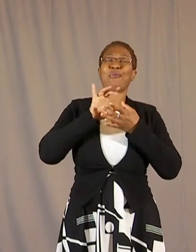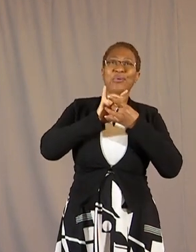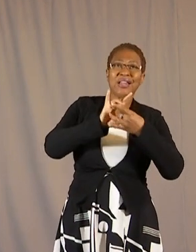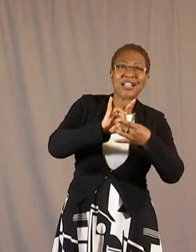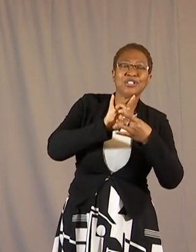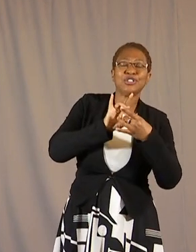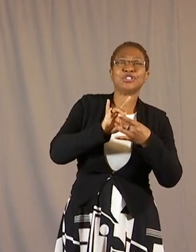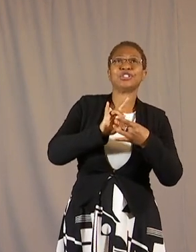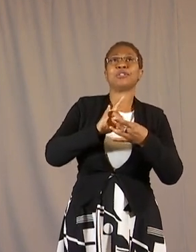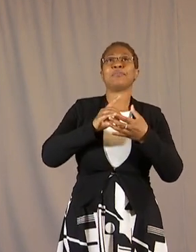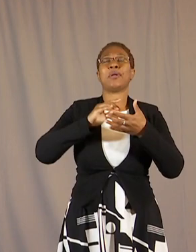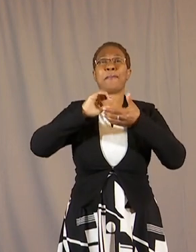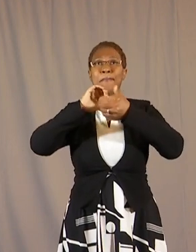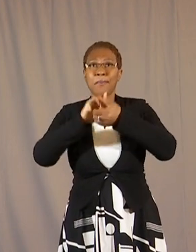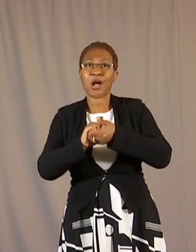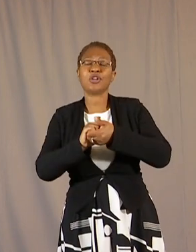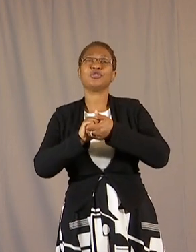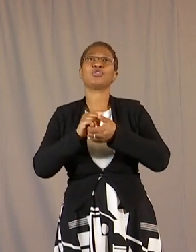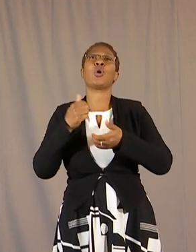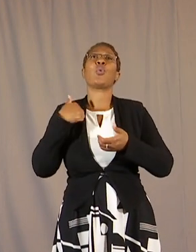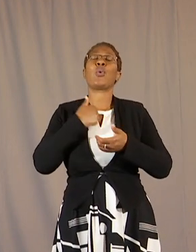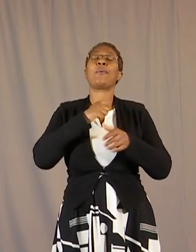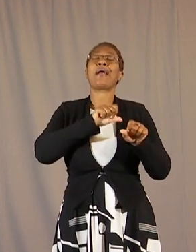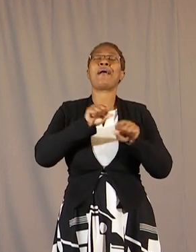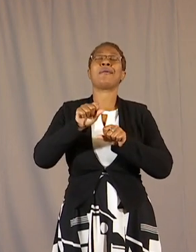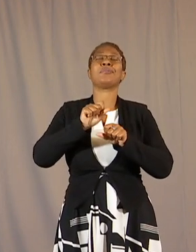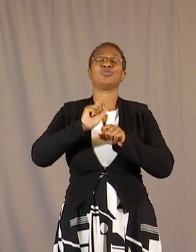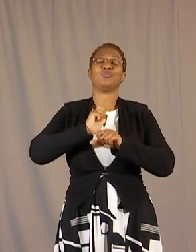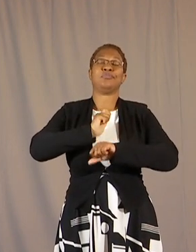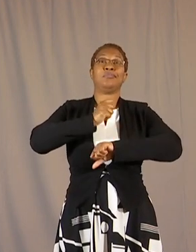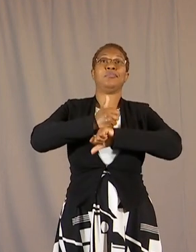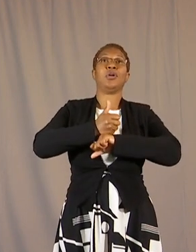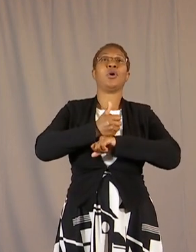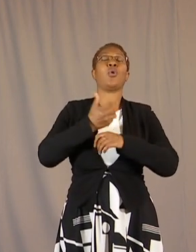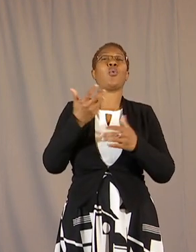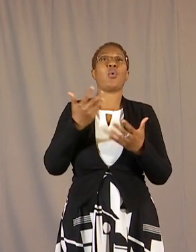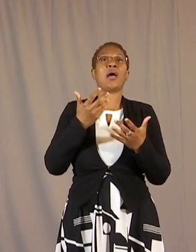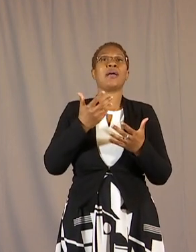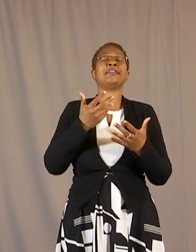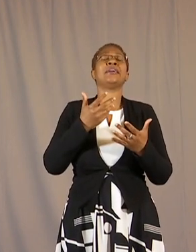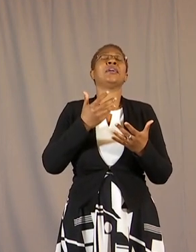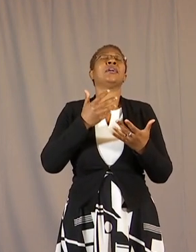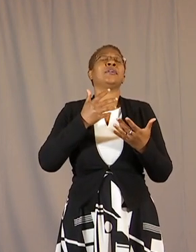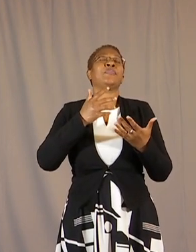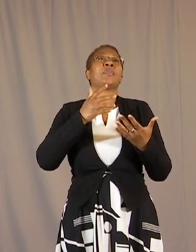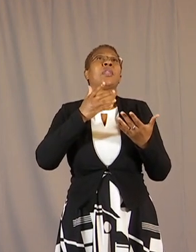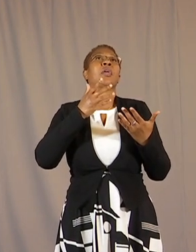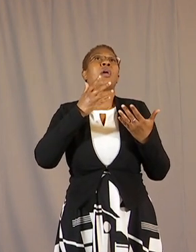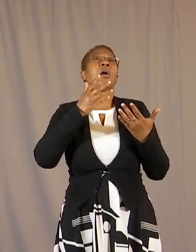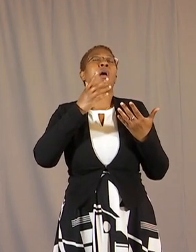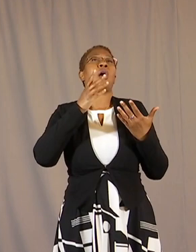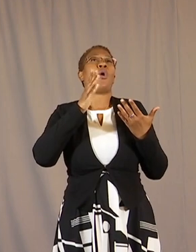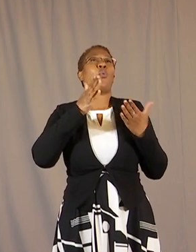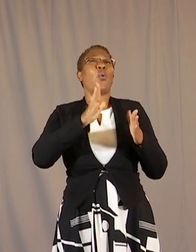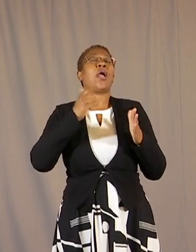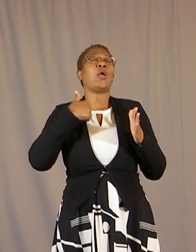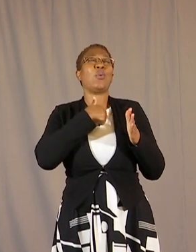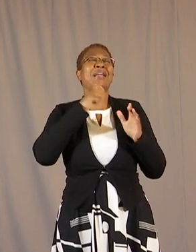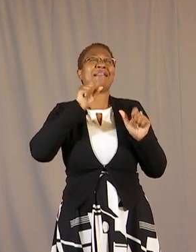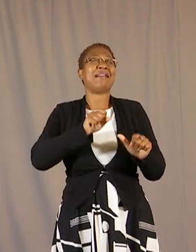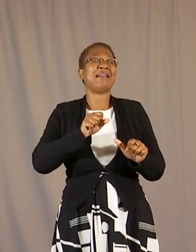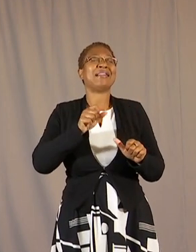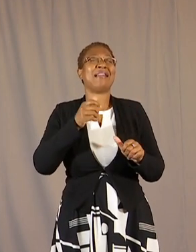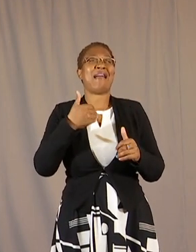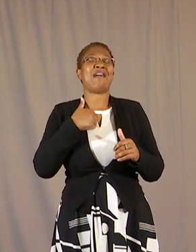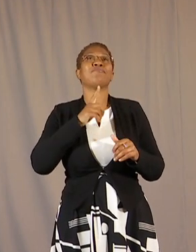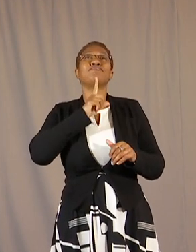partners enabled us to begin to build a qualitative story that then needed to have the support of the quantitative